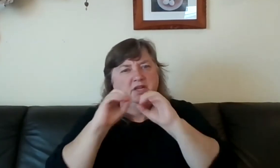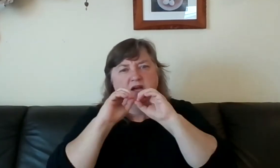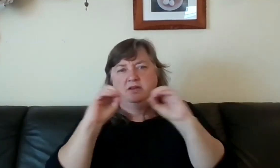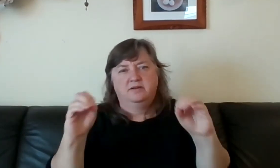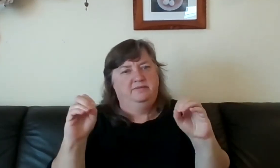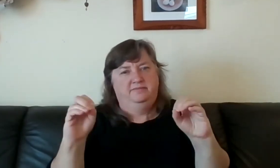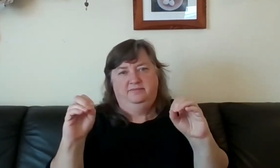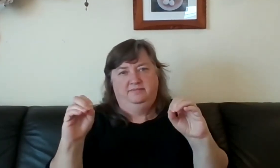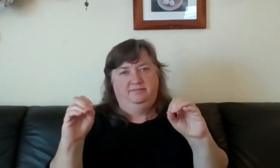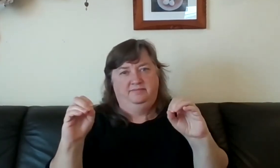None.